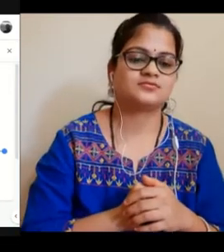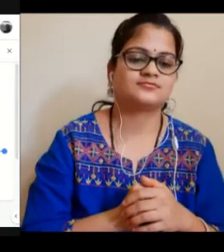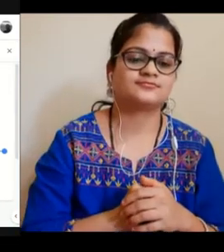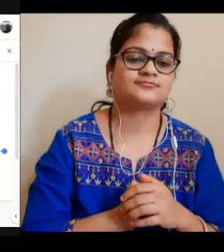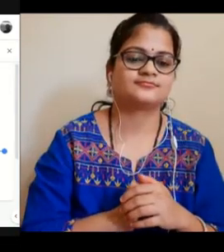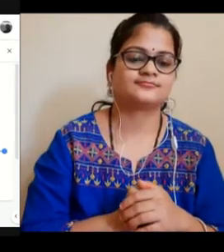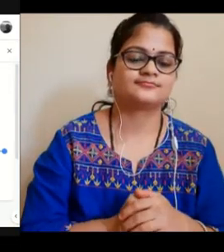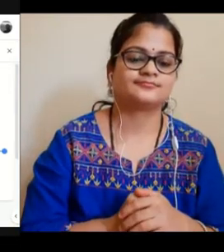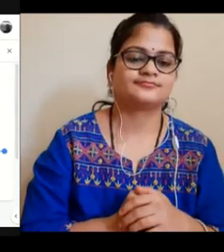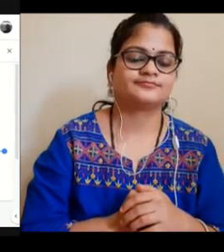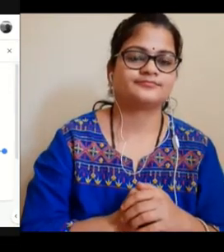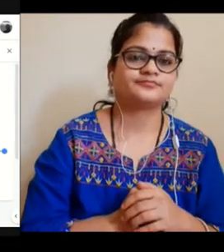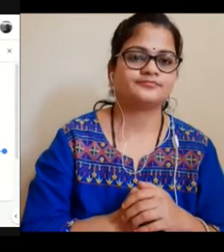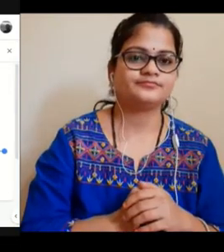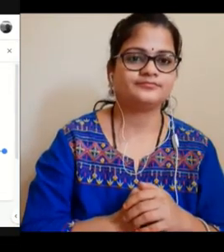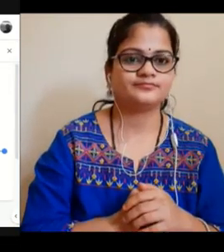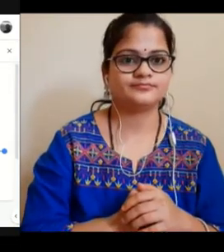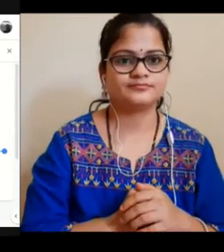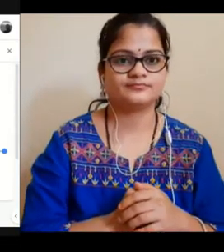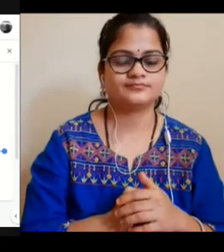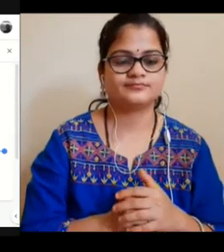I'm putting it there at the top.